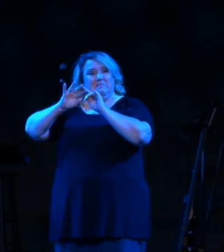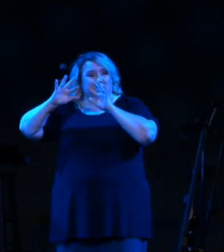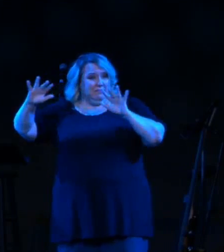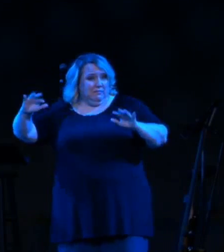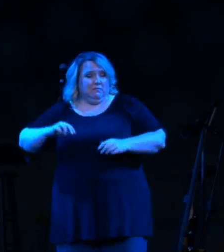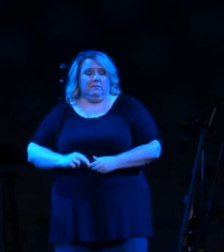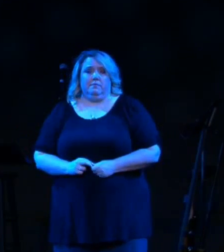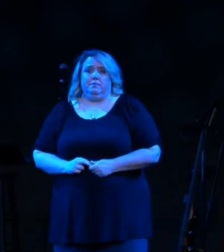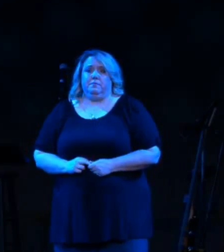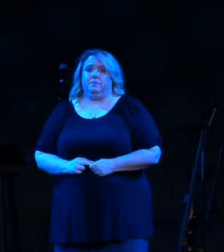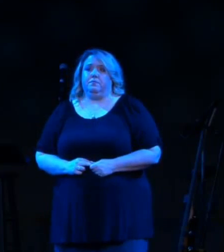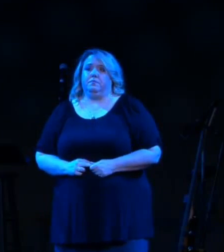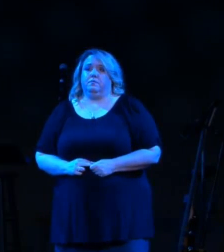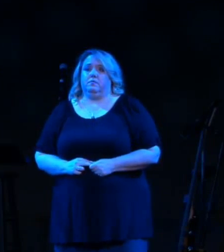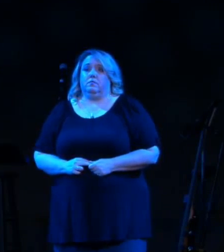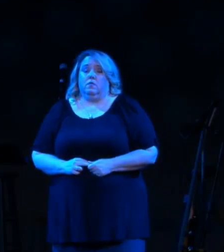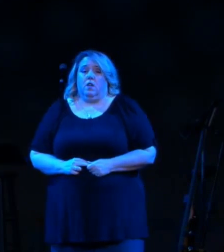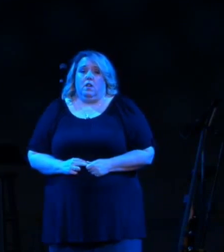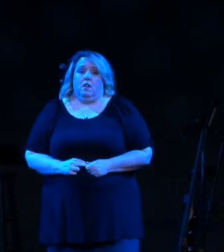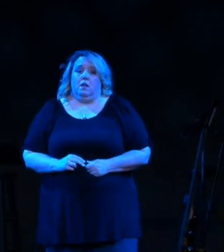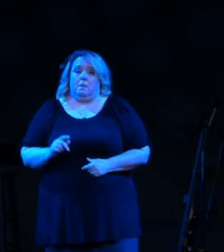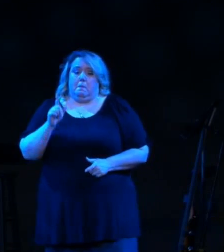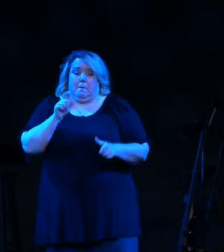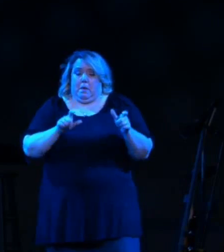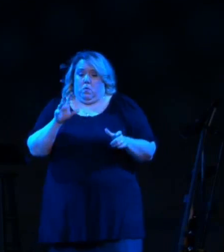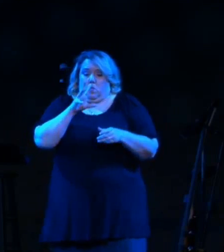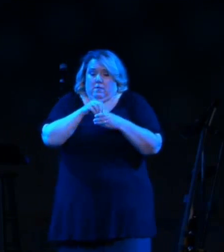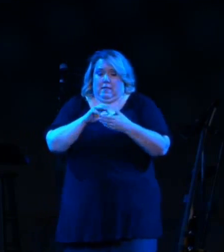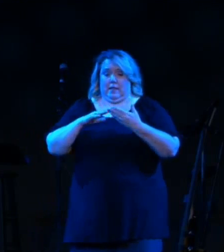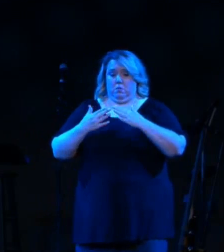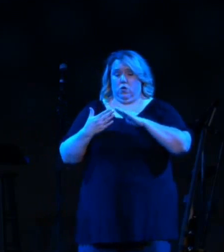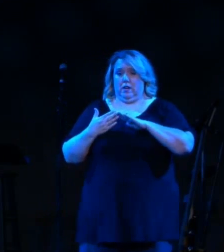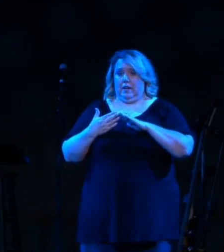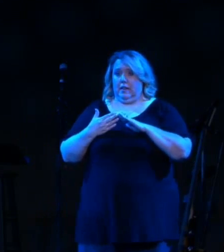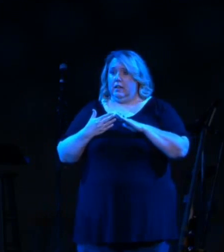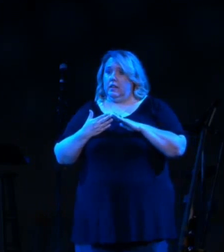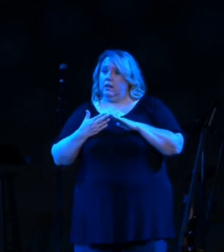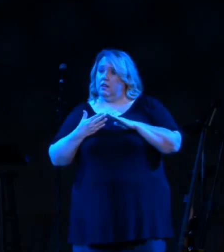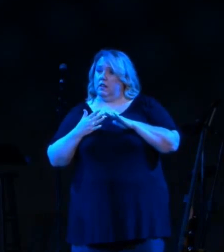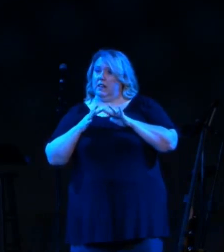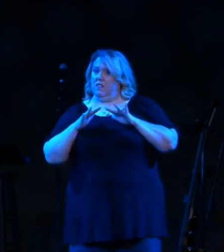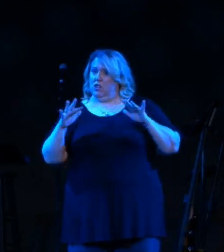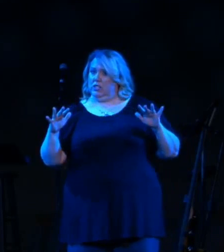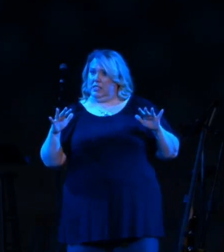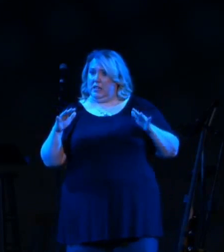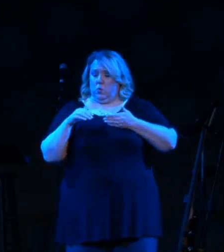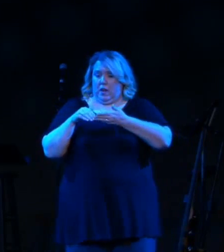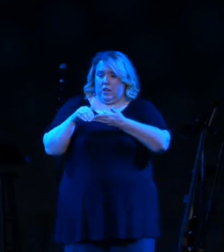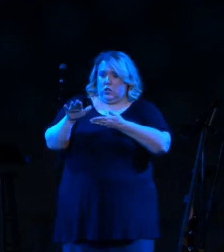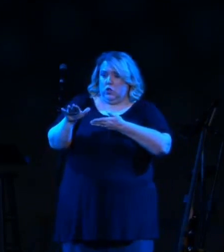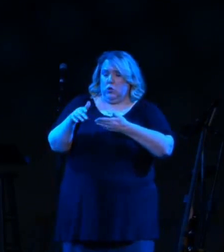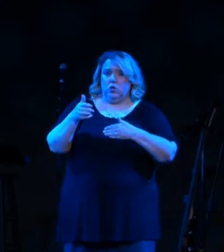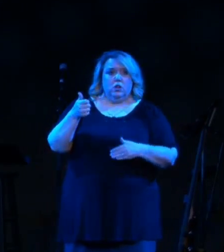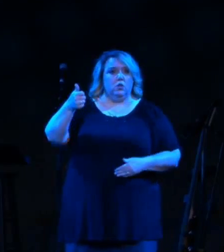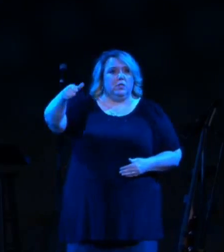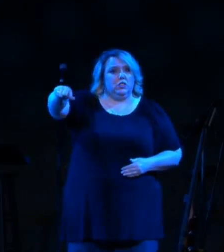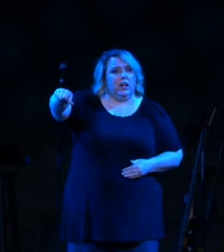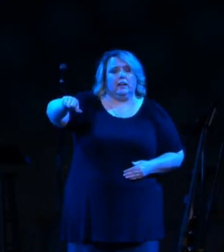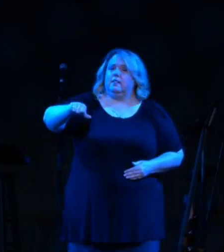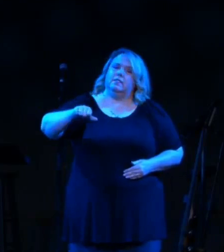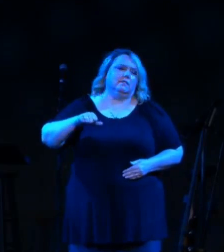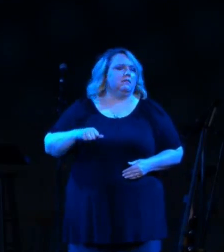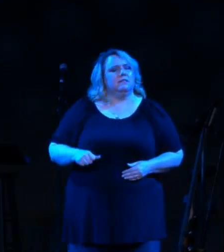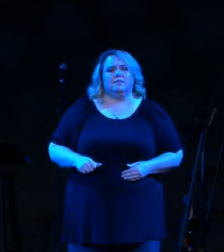And we should not exclude or reject the people in our community. Diversity exists in all of